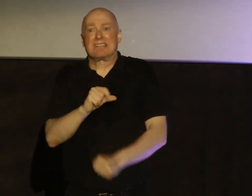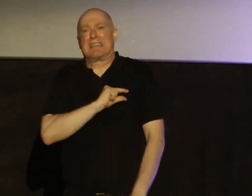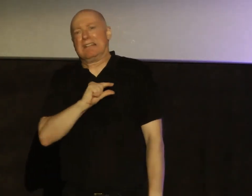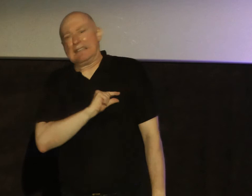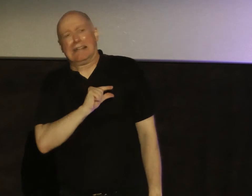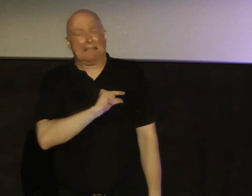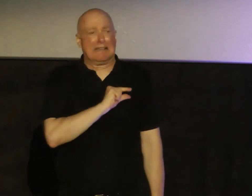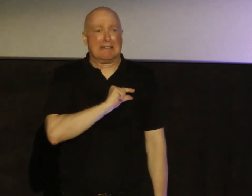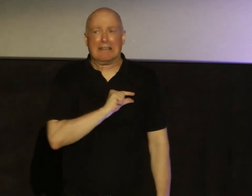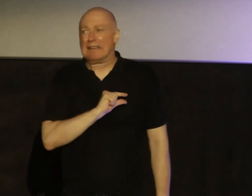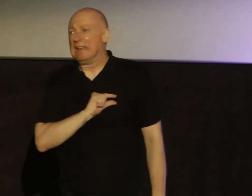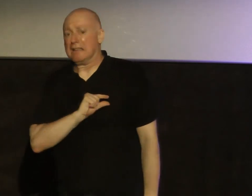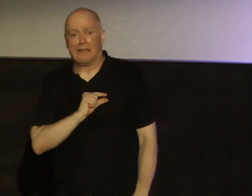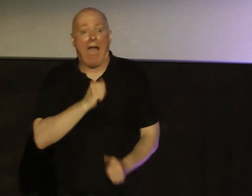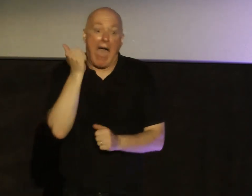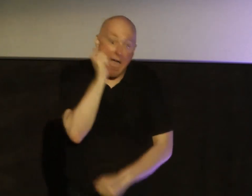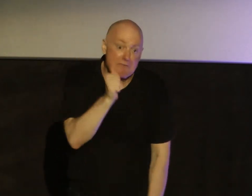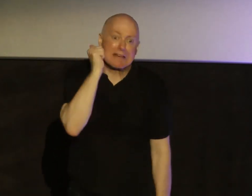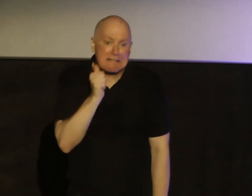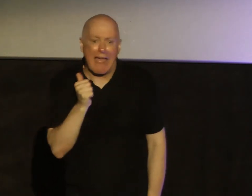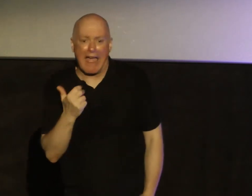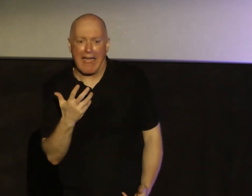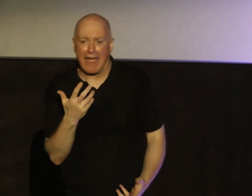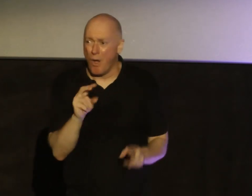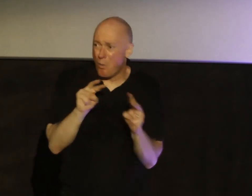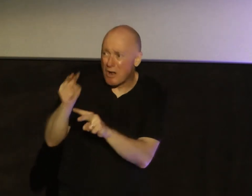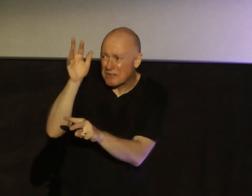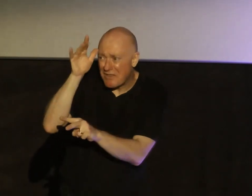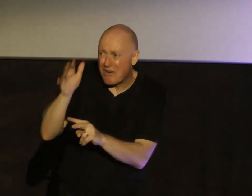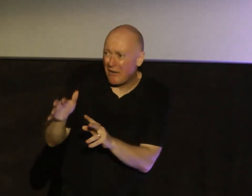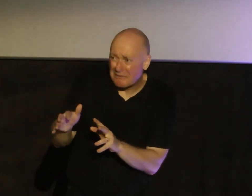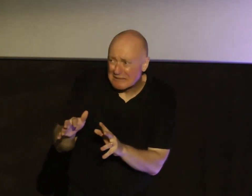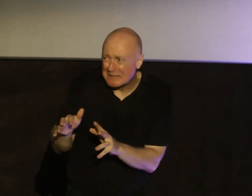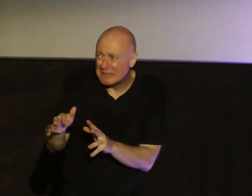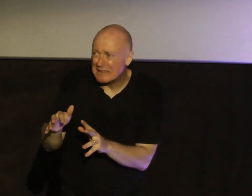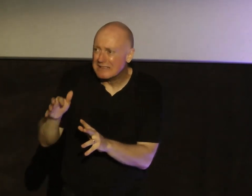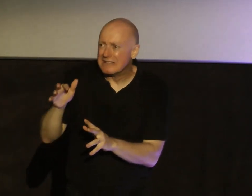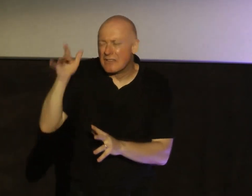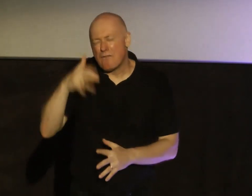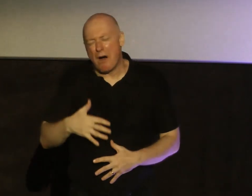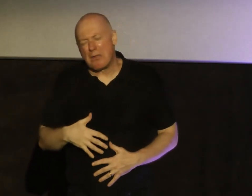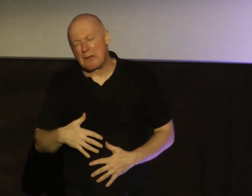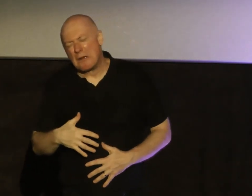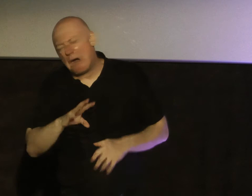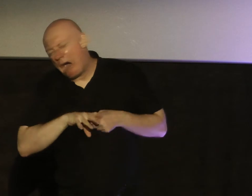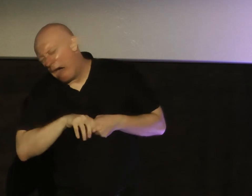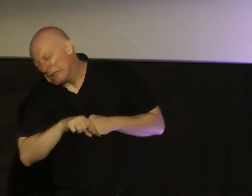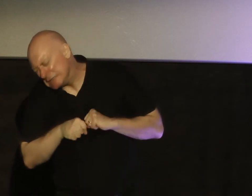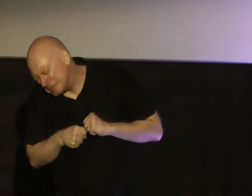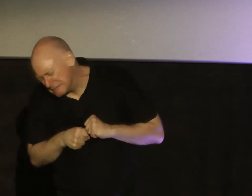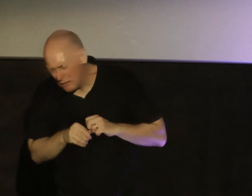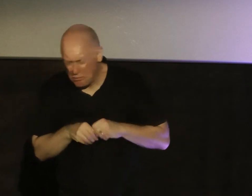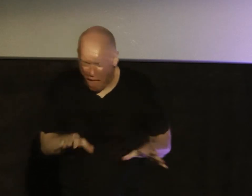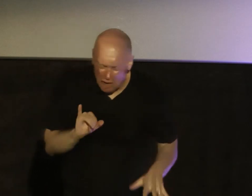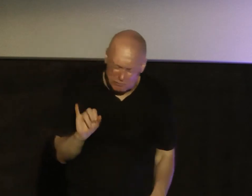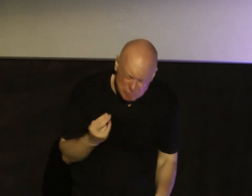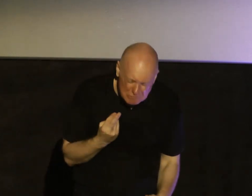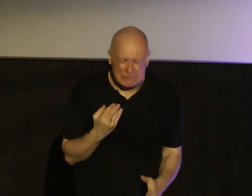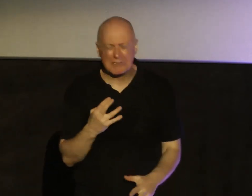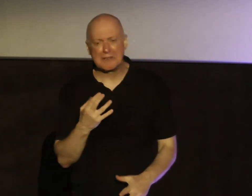did. Every day they're watching their father Jacob feel so sorrowful over the loss of Joseph. The guilt is piling up